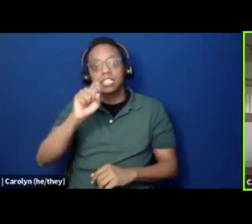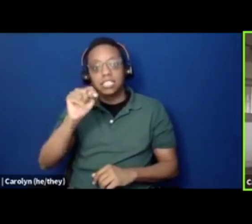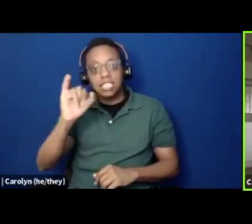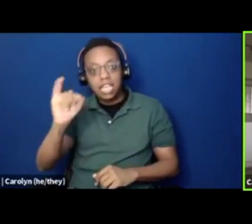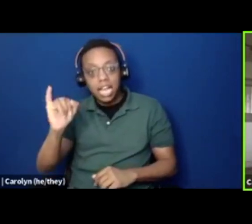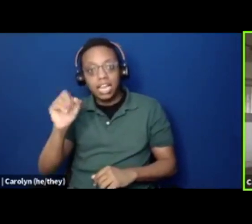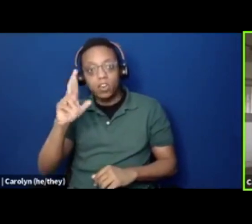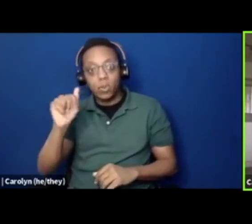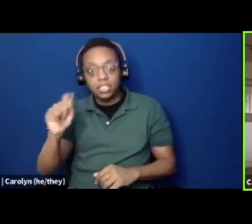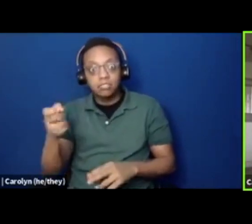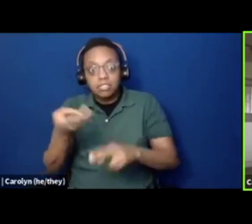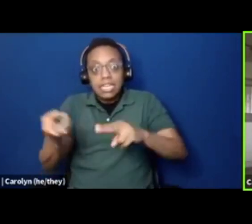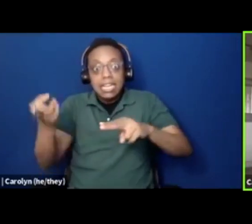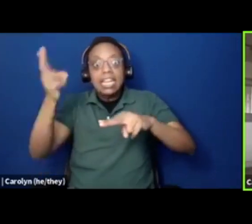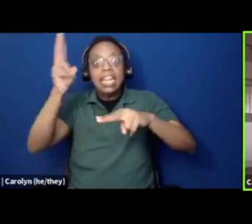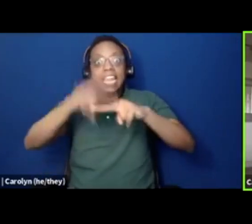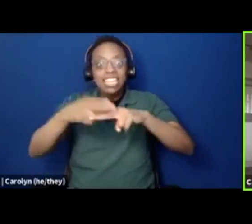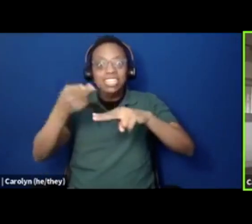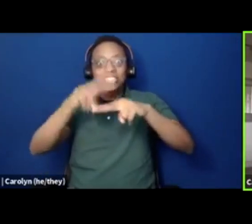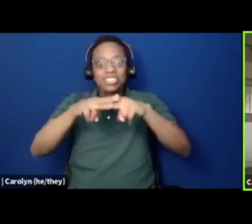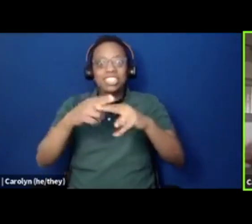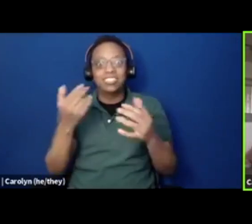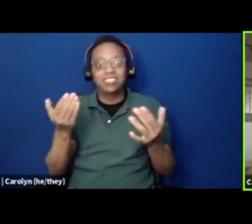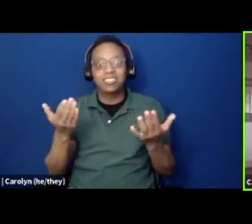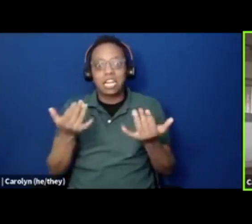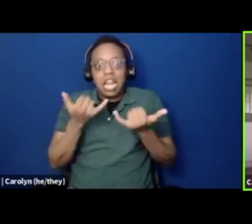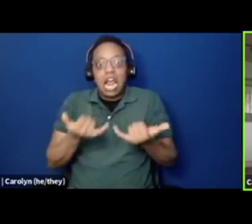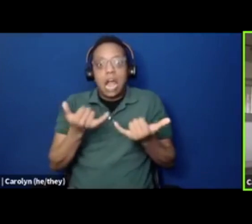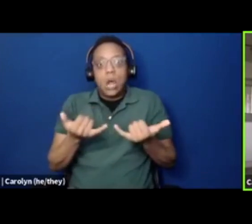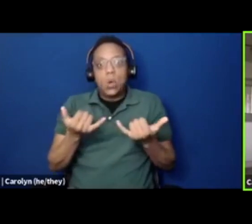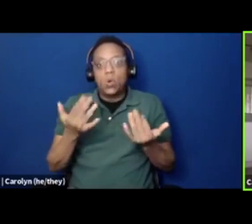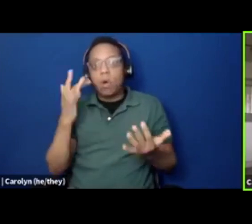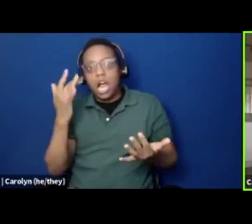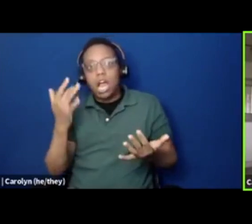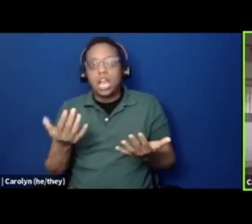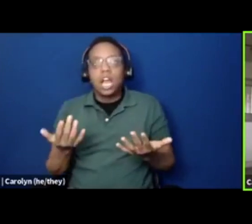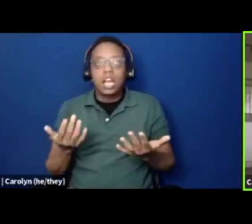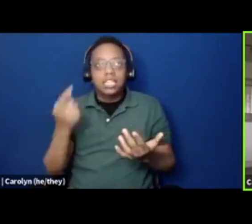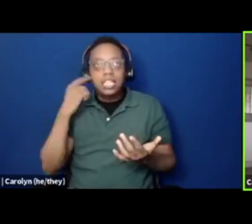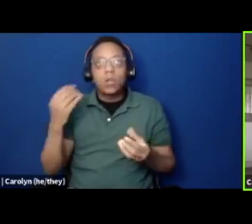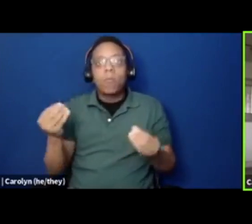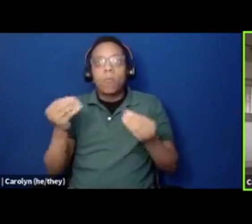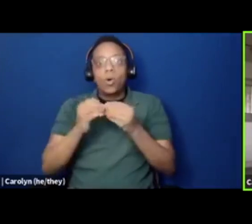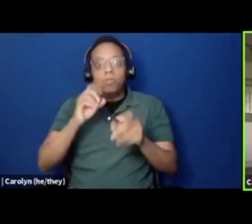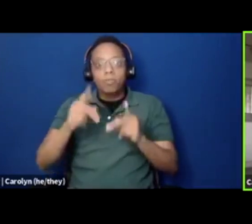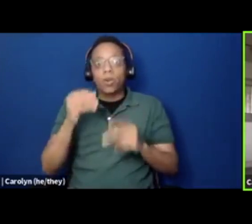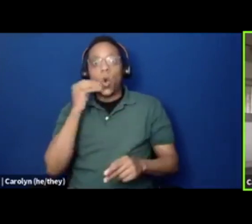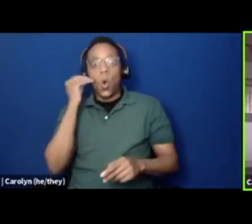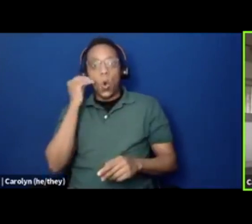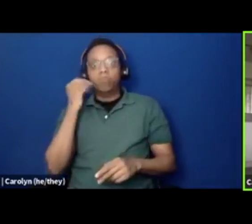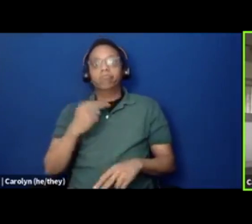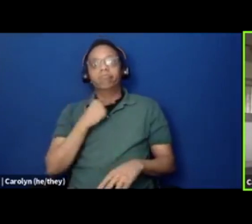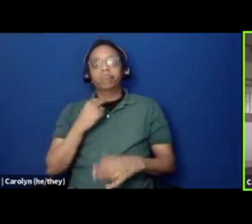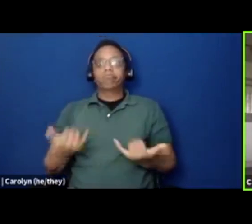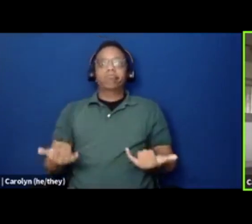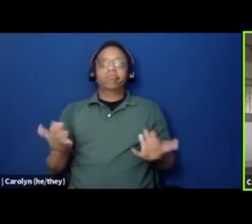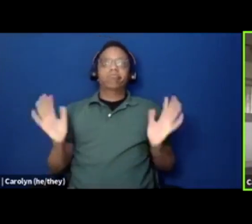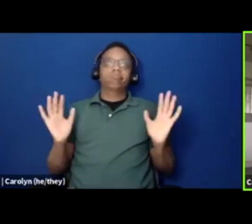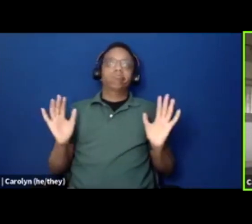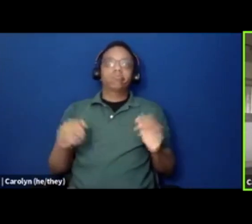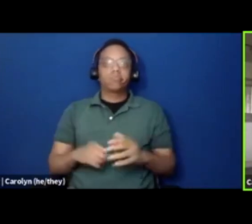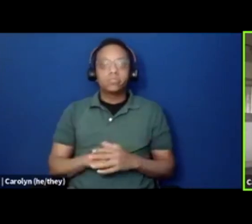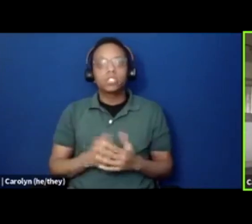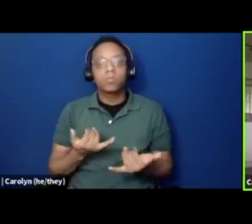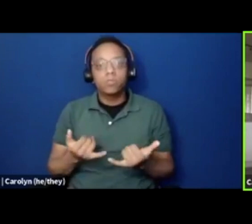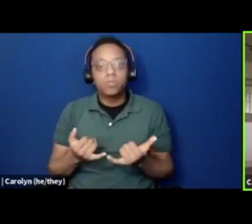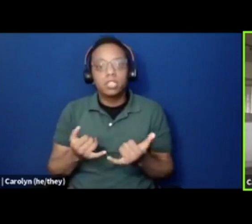increased due to the fact that I guess because so many more people are home, right? So now when we talk about healthcare,